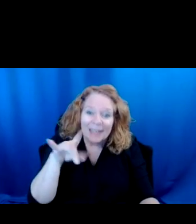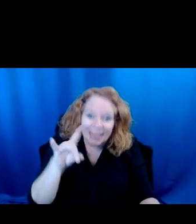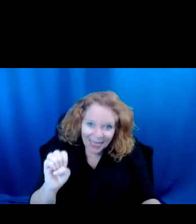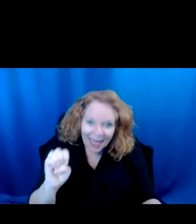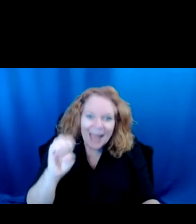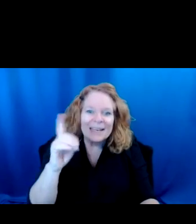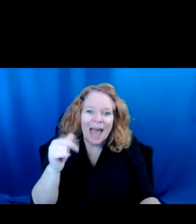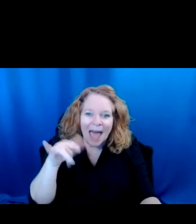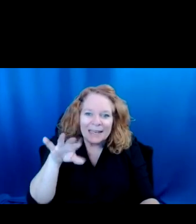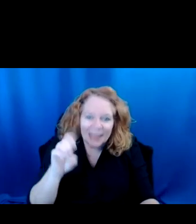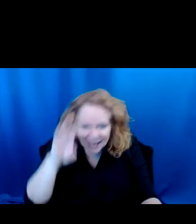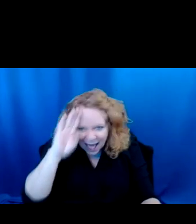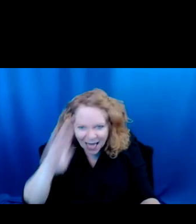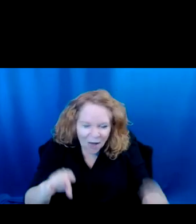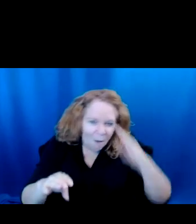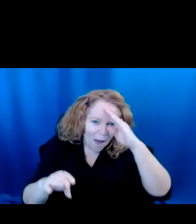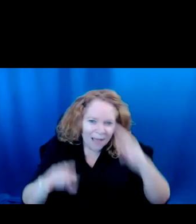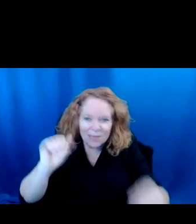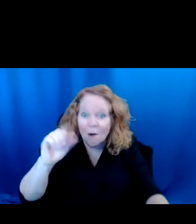hello.